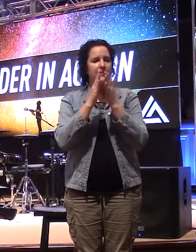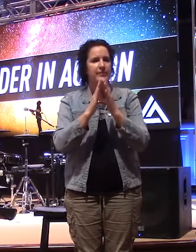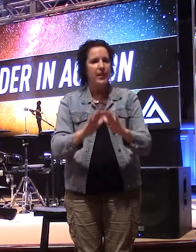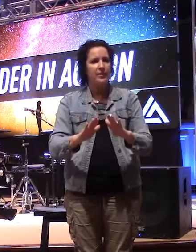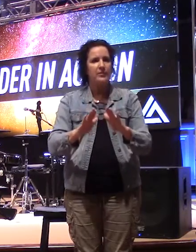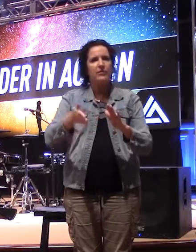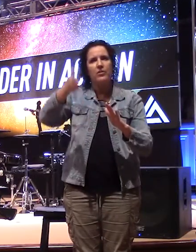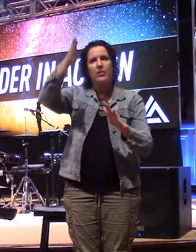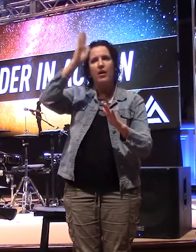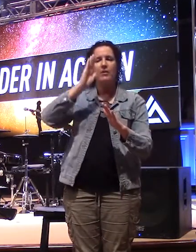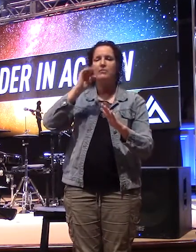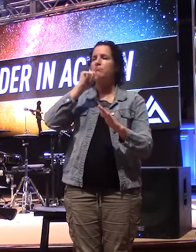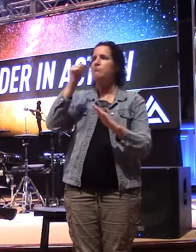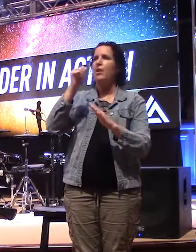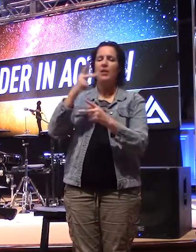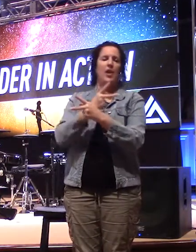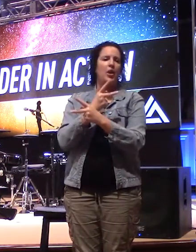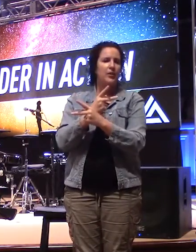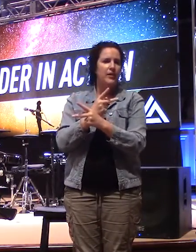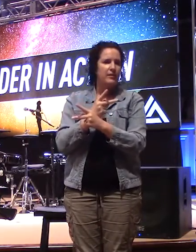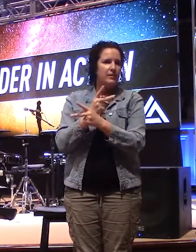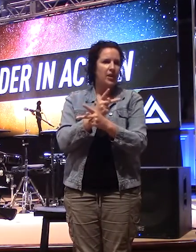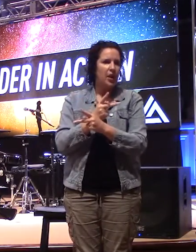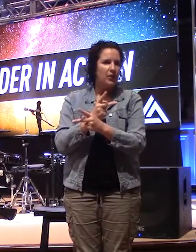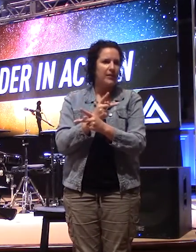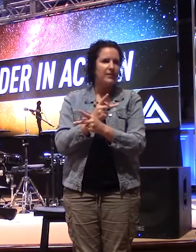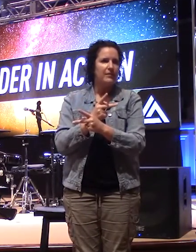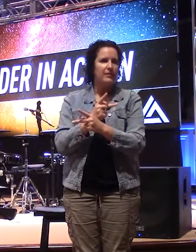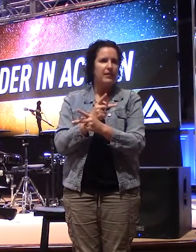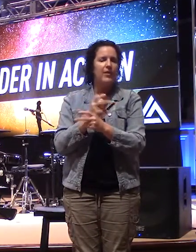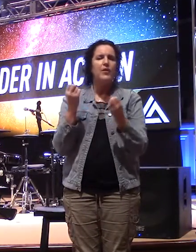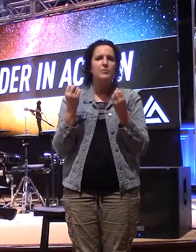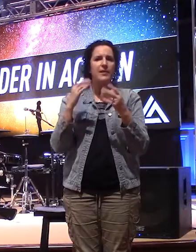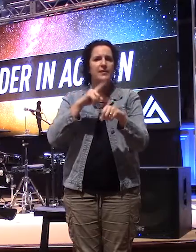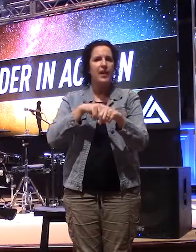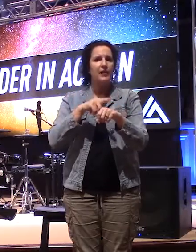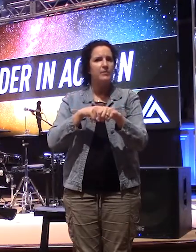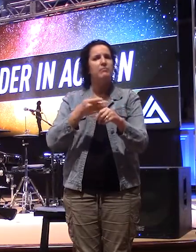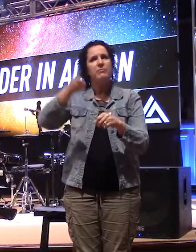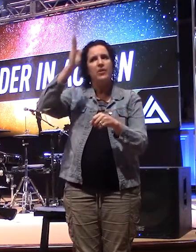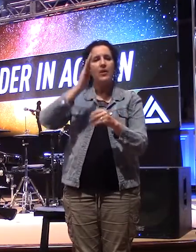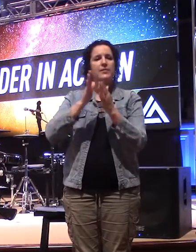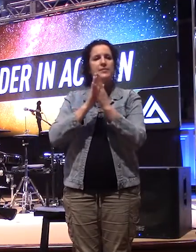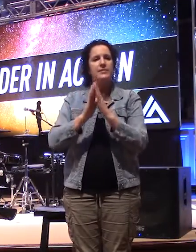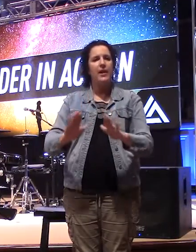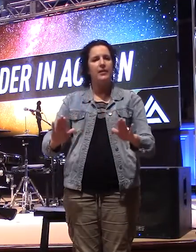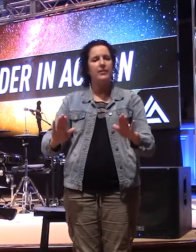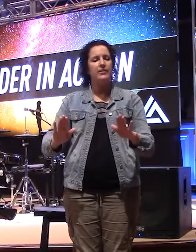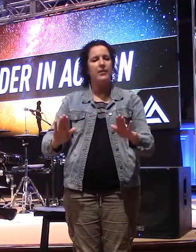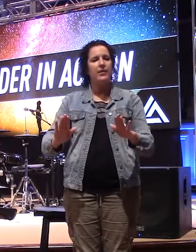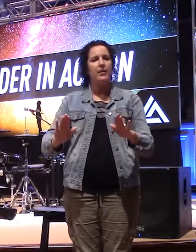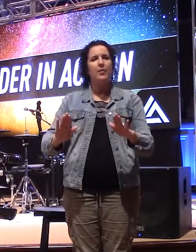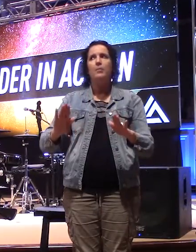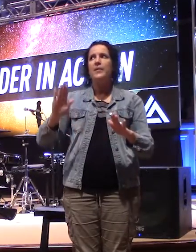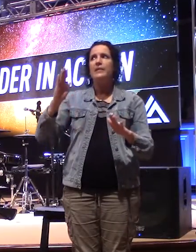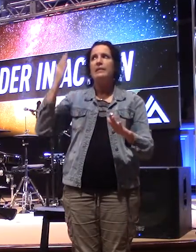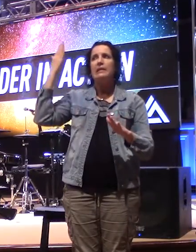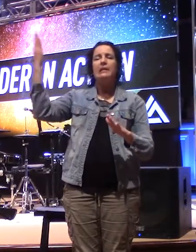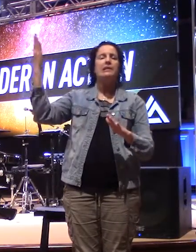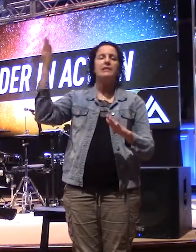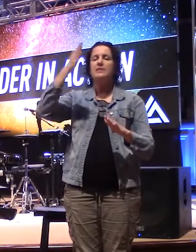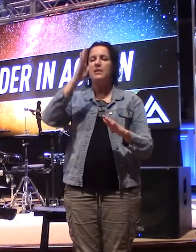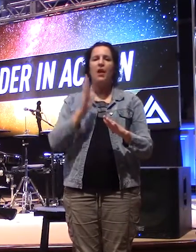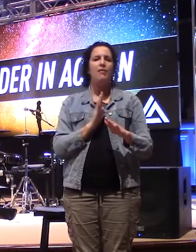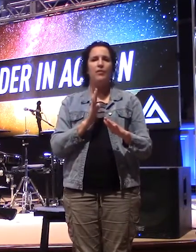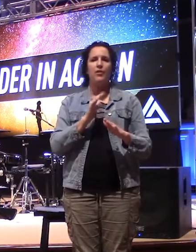the indifference of God. But there's a lot of times where God is silent, but God is never indifferent to